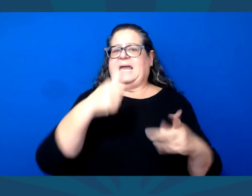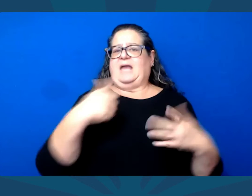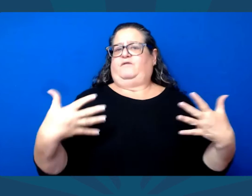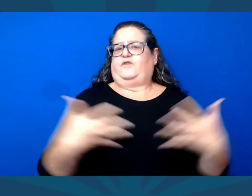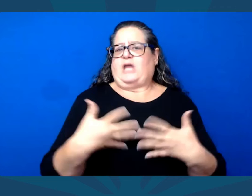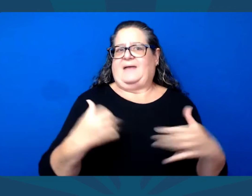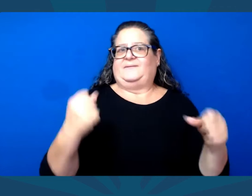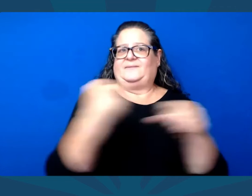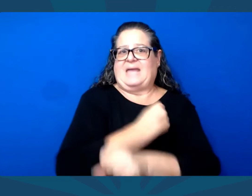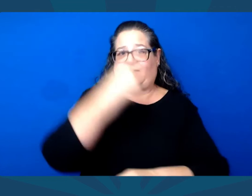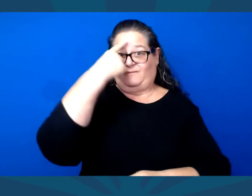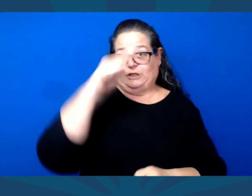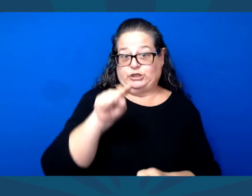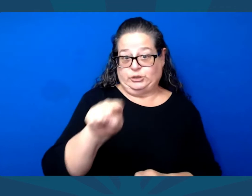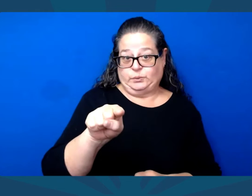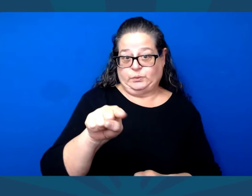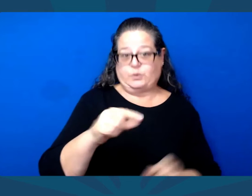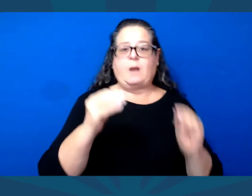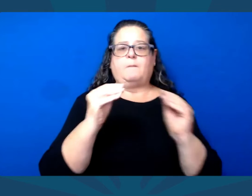and unafraid to fight for you.